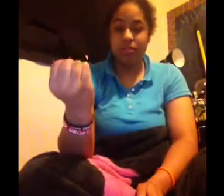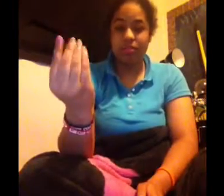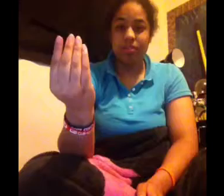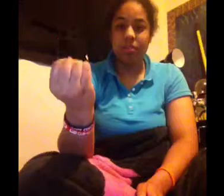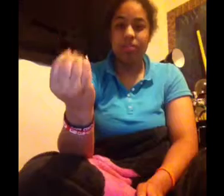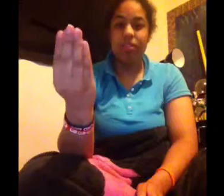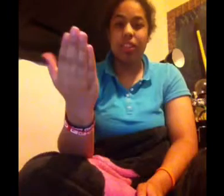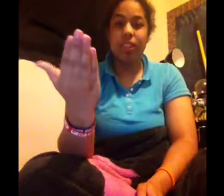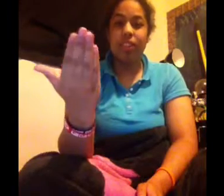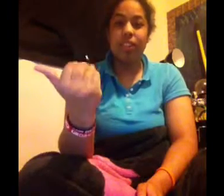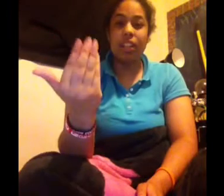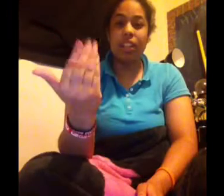15